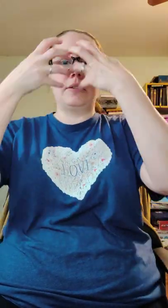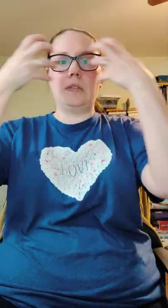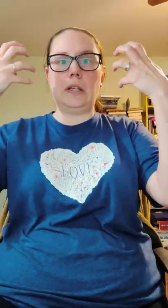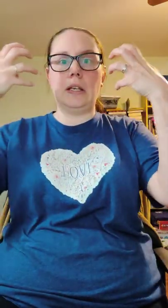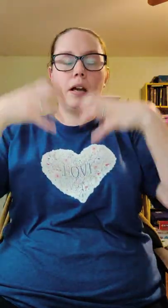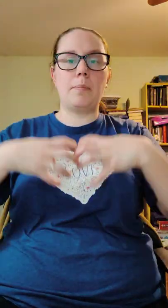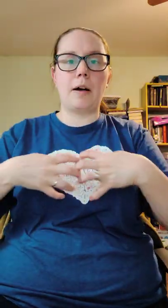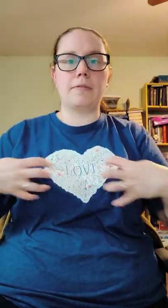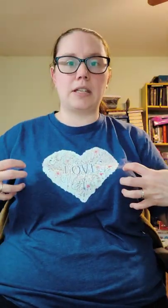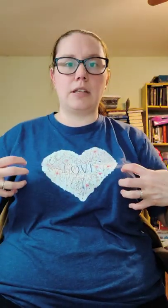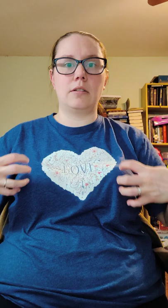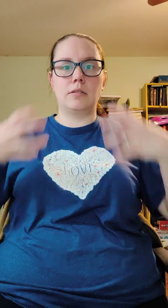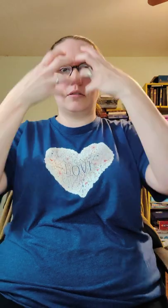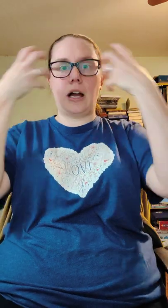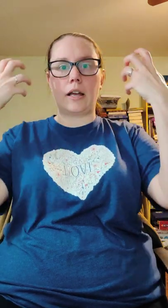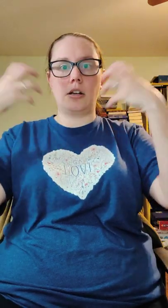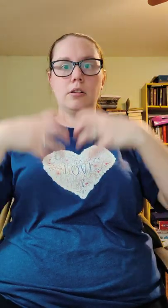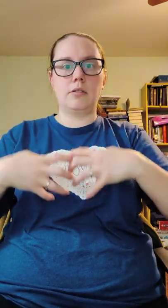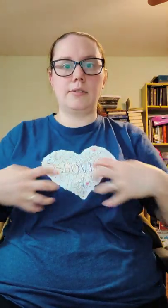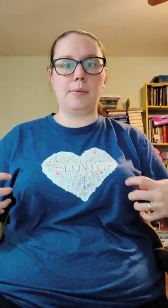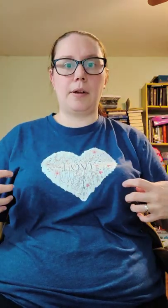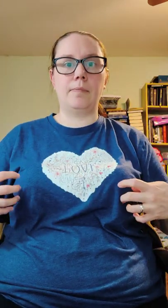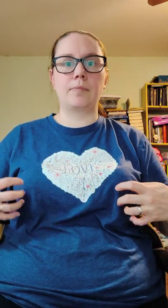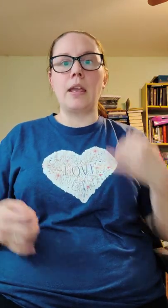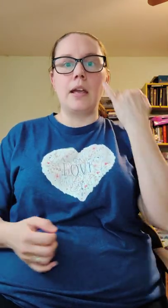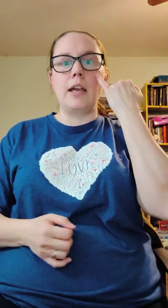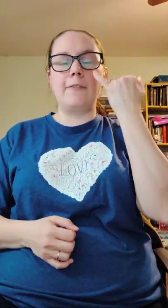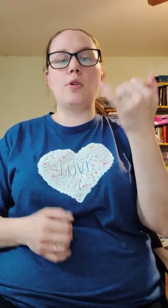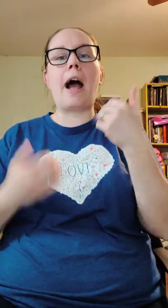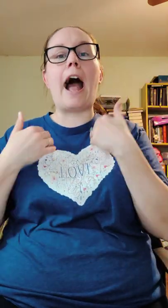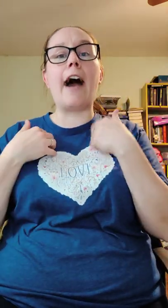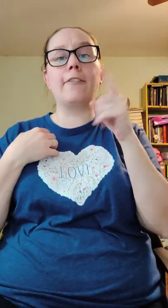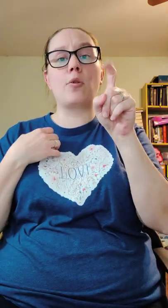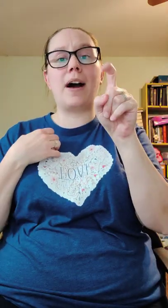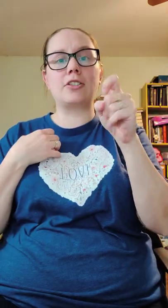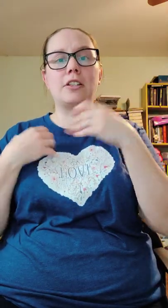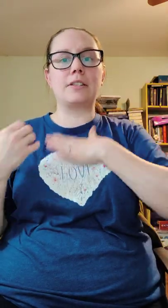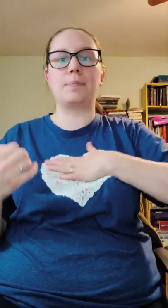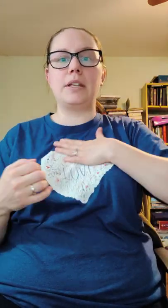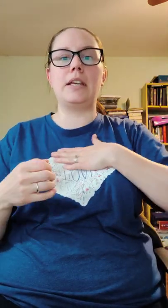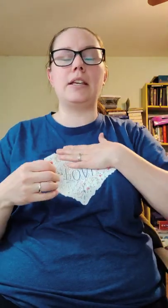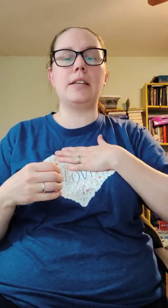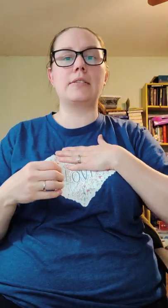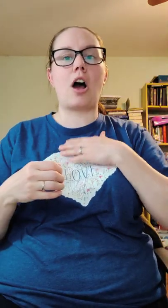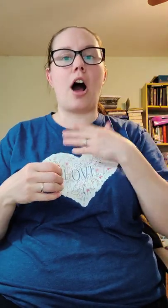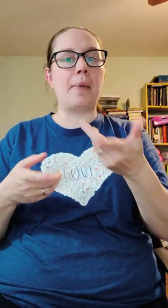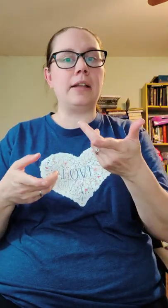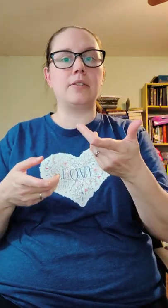But T above Z. Tiger. Zebra. If you have questions, please comment.